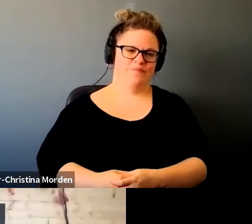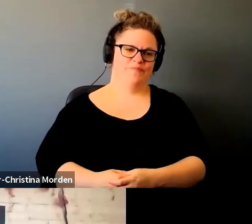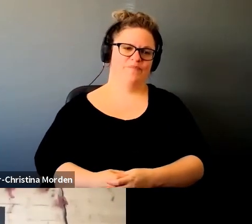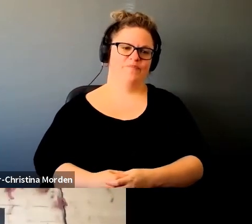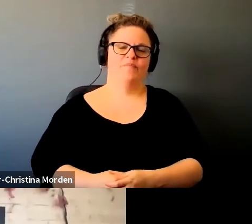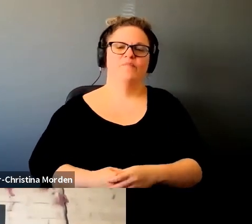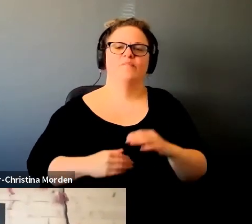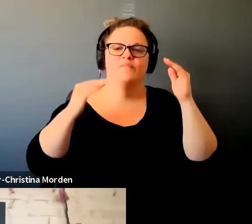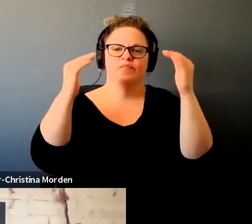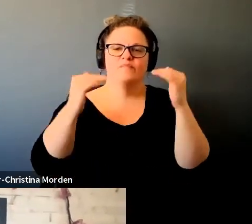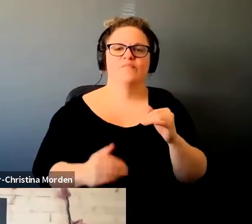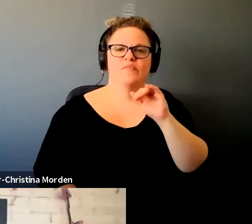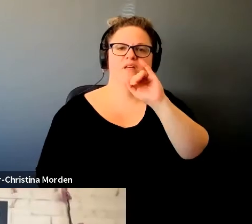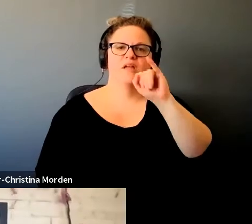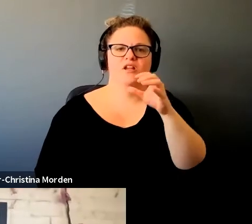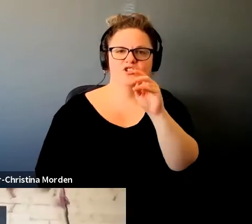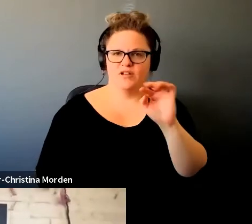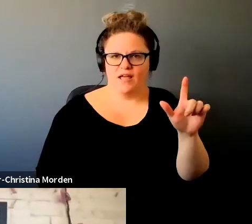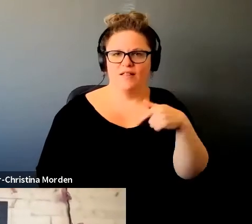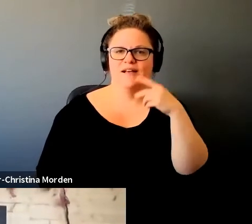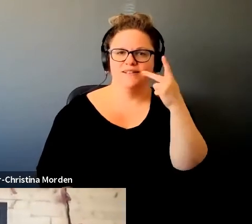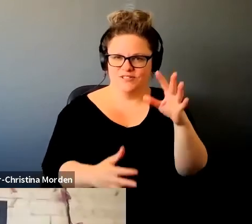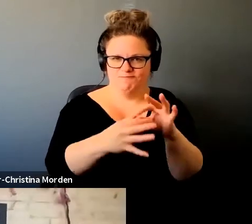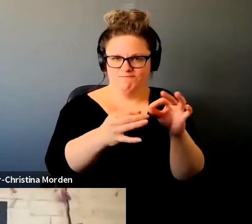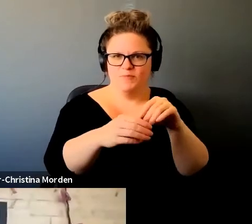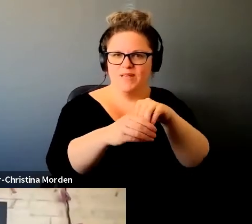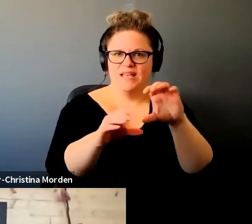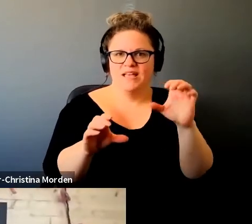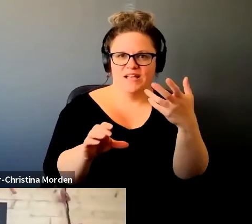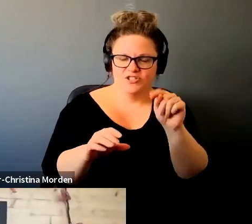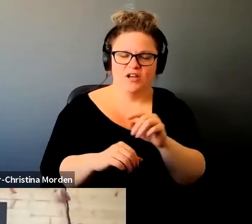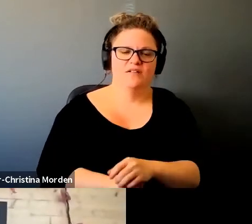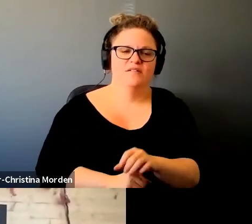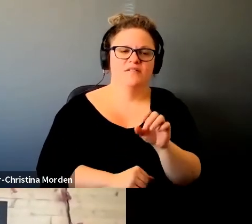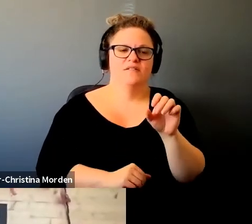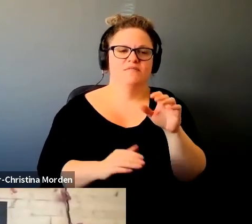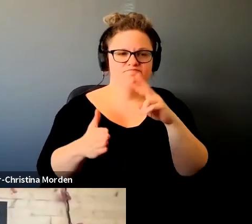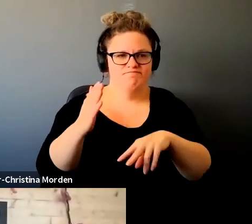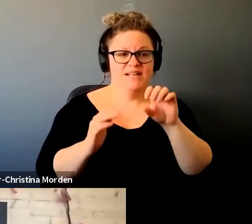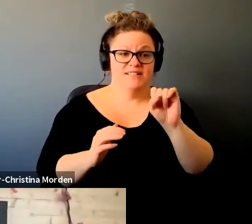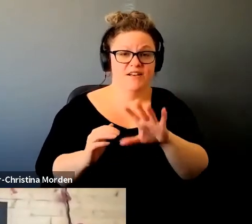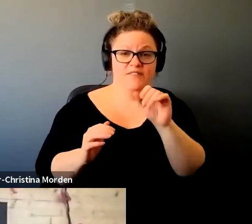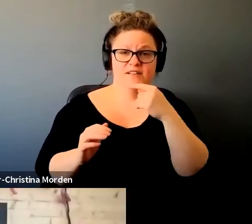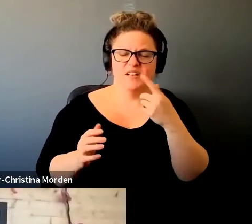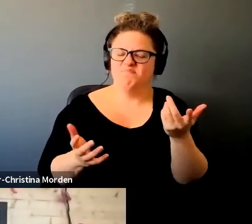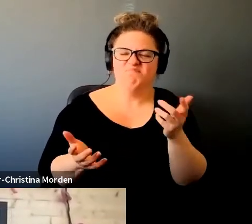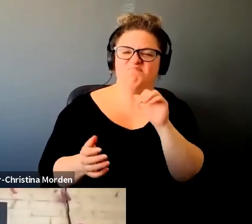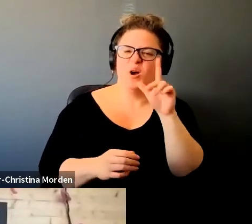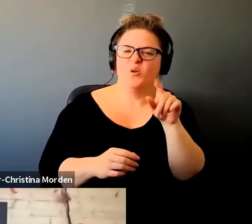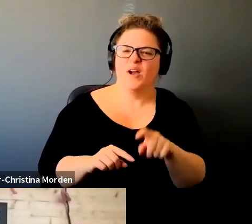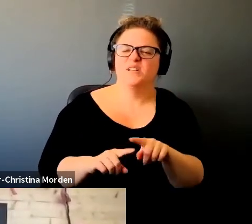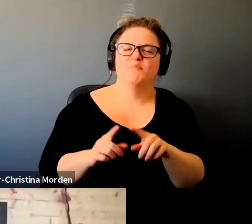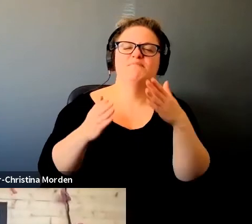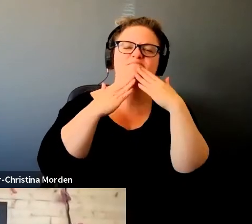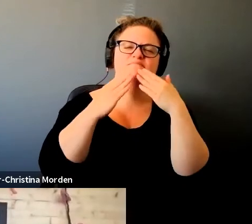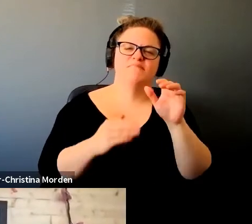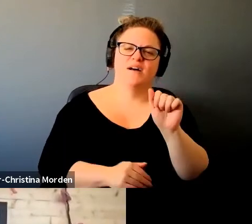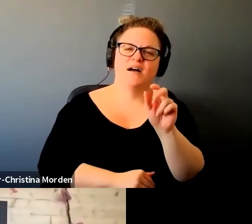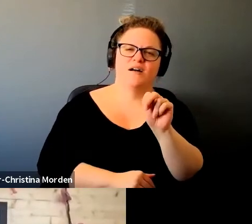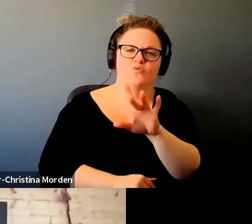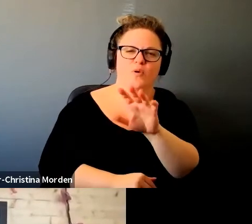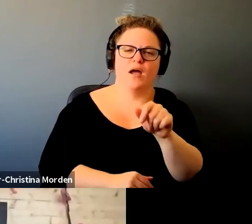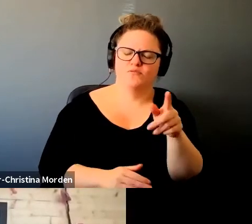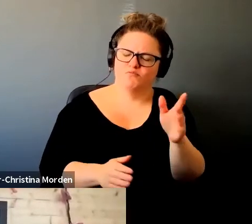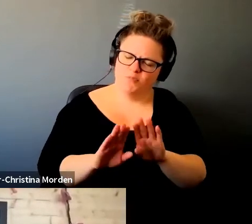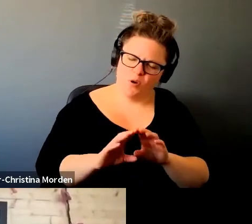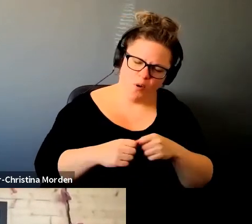Great. And then we got 2 more comments in the chat. So Sure. Sylvia says, no question, just thank you, Andrea, for your openness.